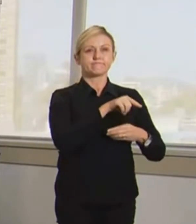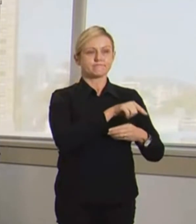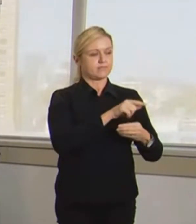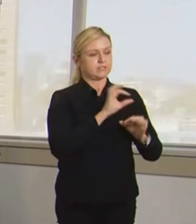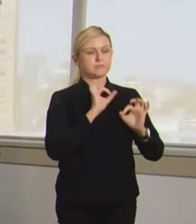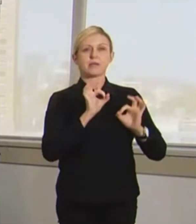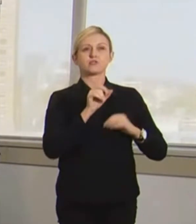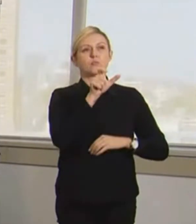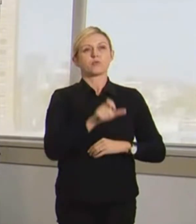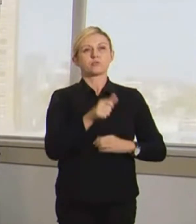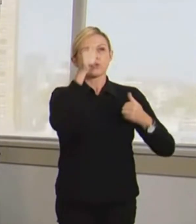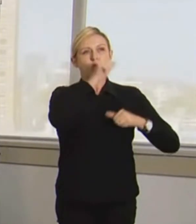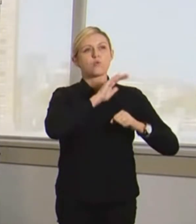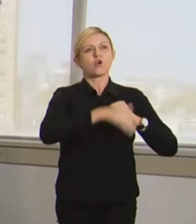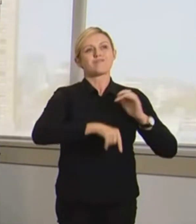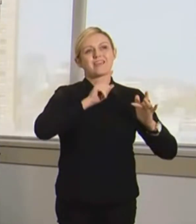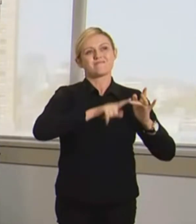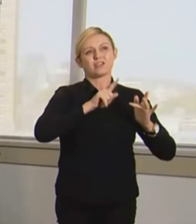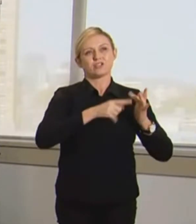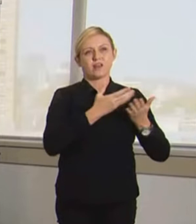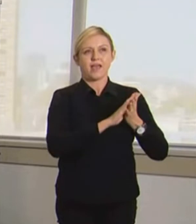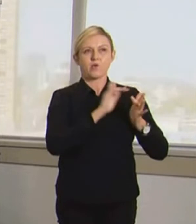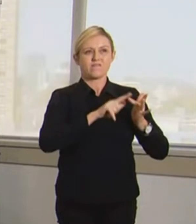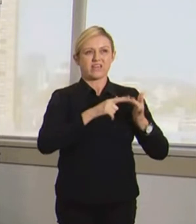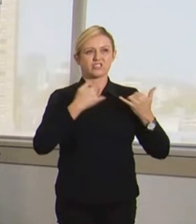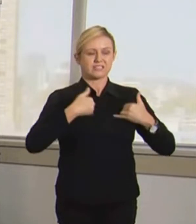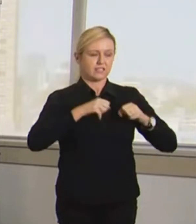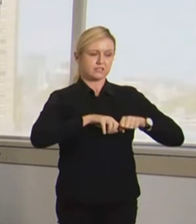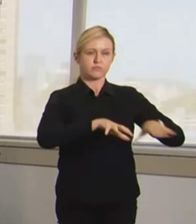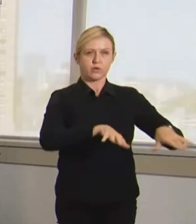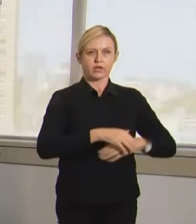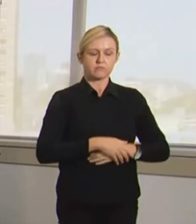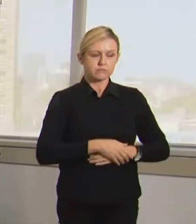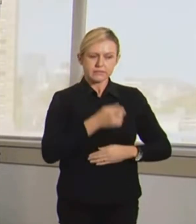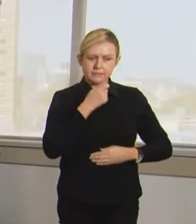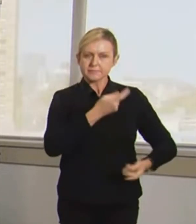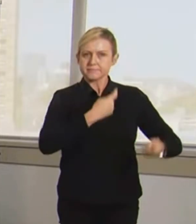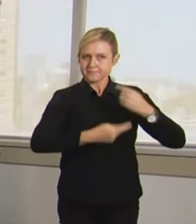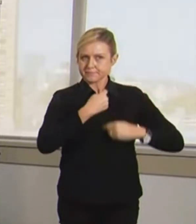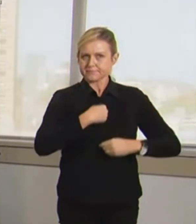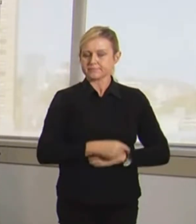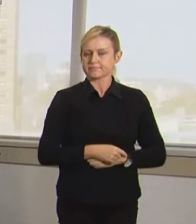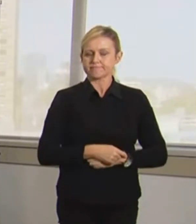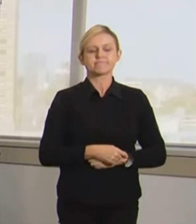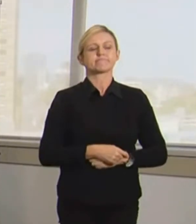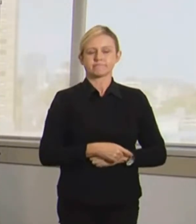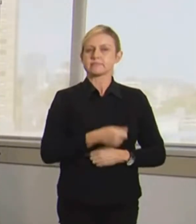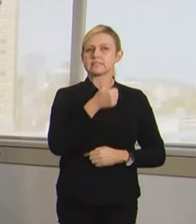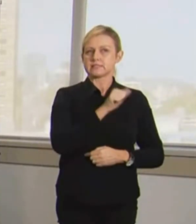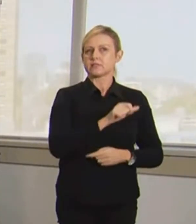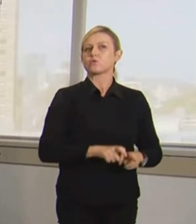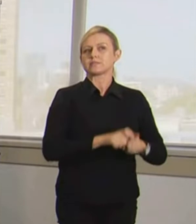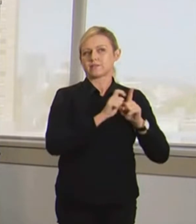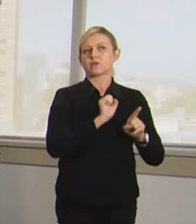to get frontline advice on what was going on. And I think it remains a very challenging situation because